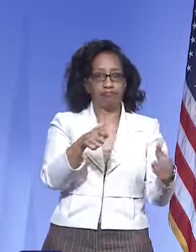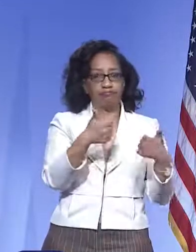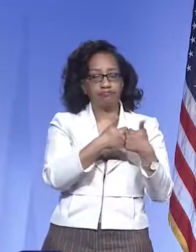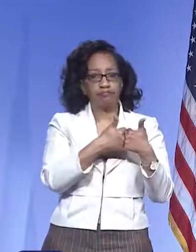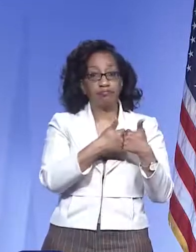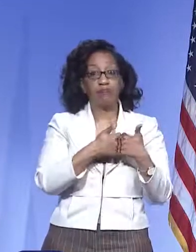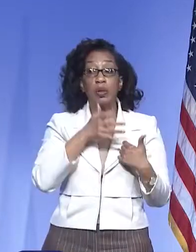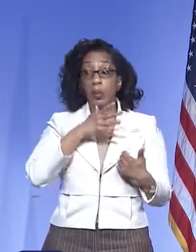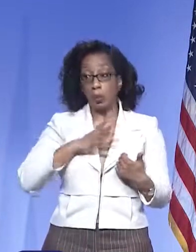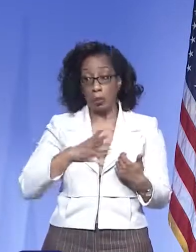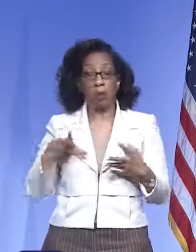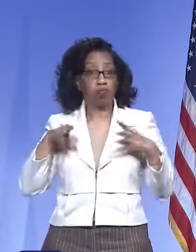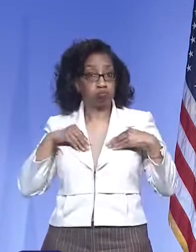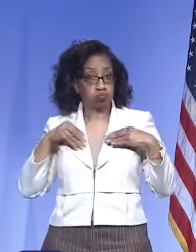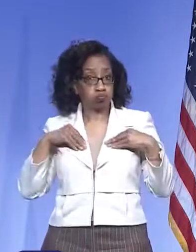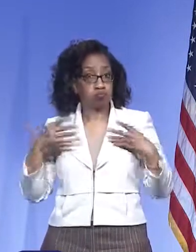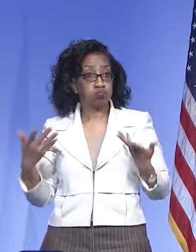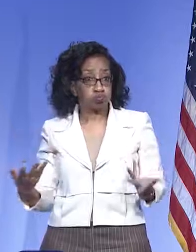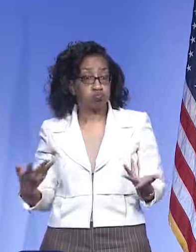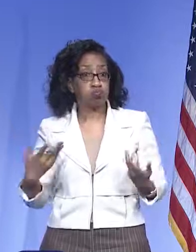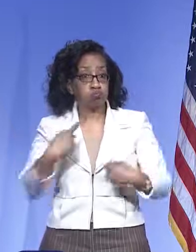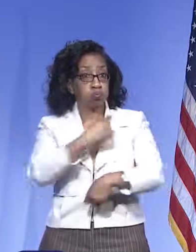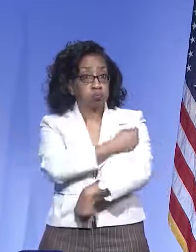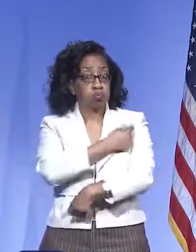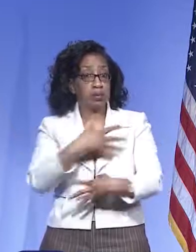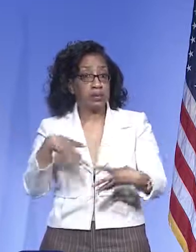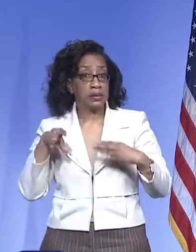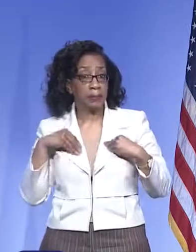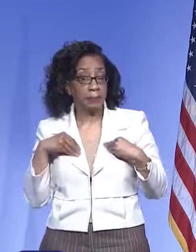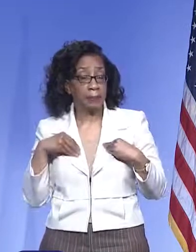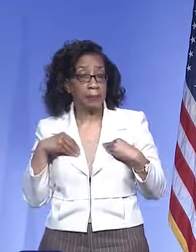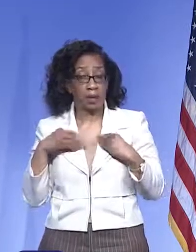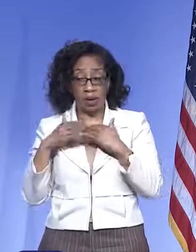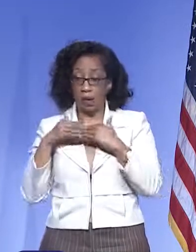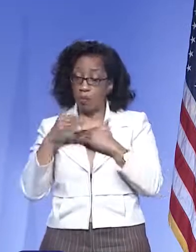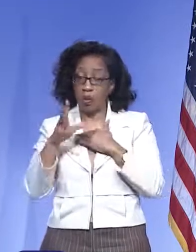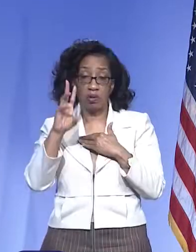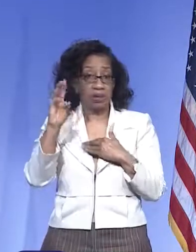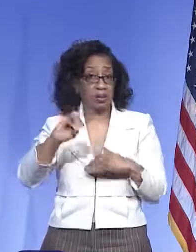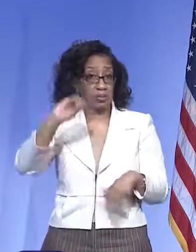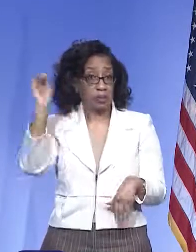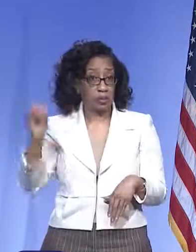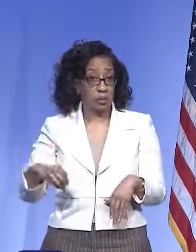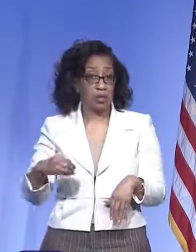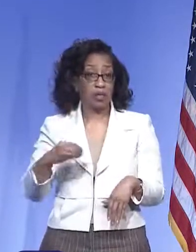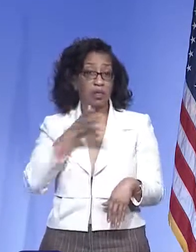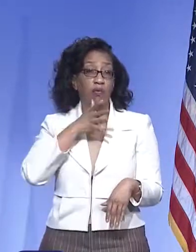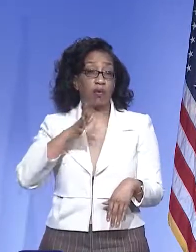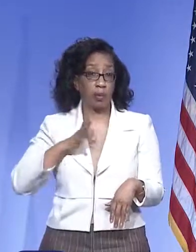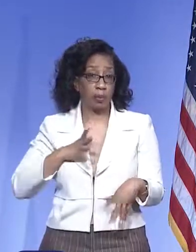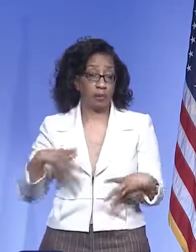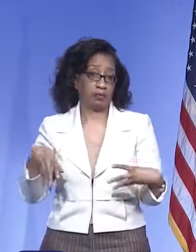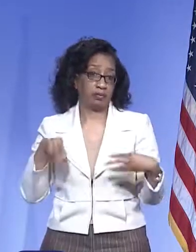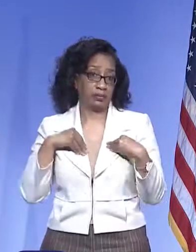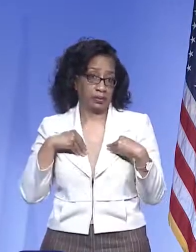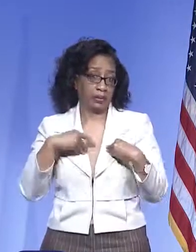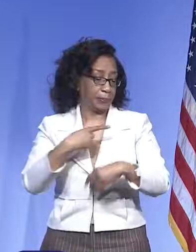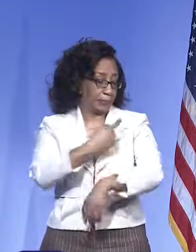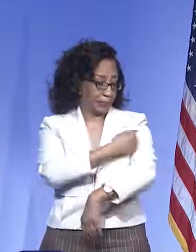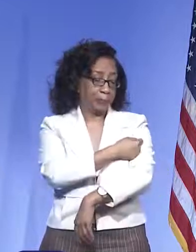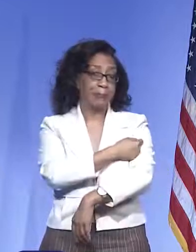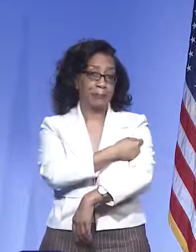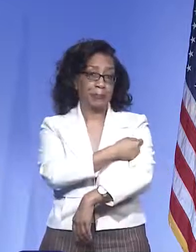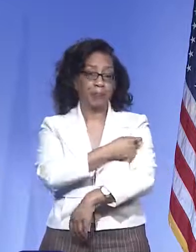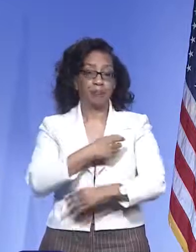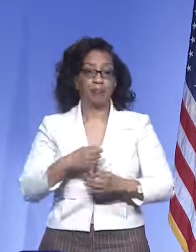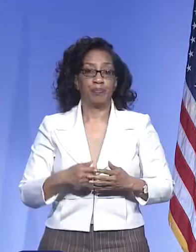women are taking the vaccine up very well. More than 60% of the vaccine has been administered to